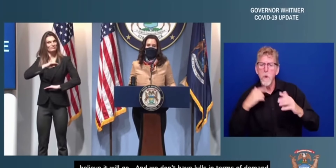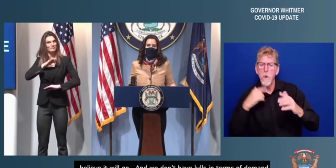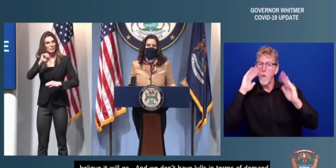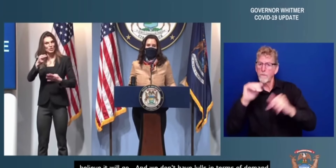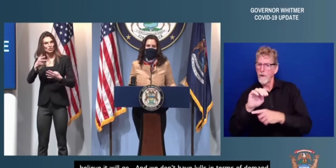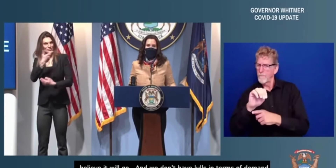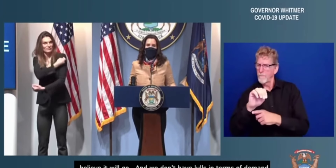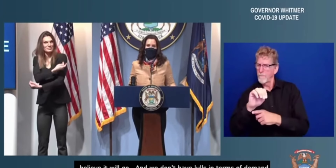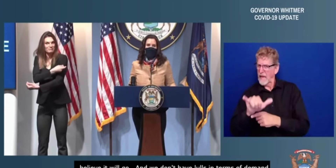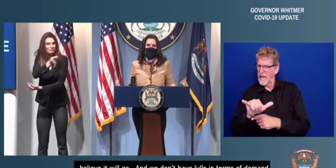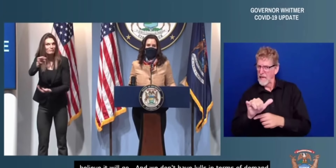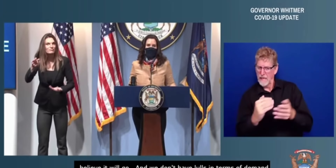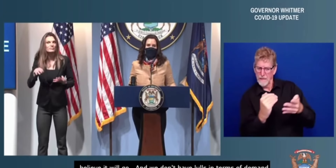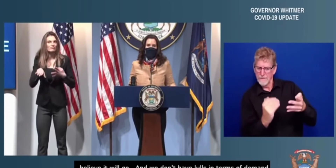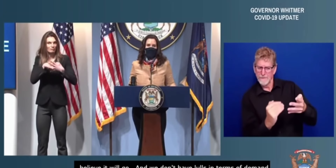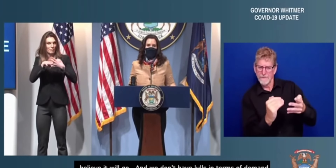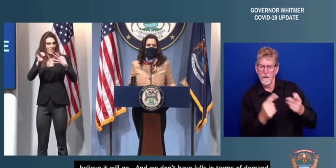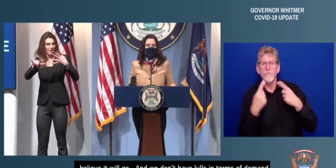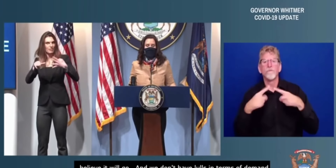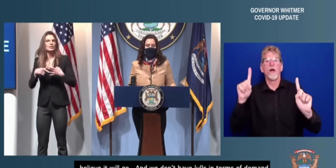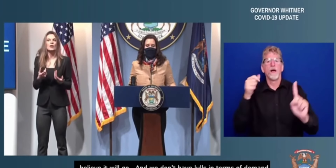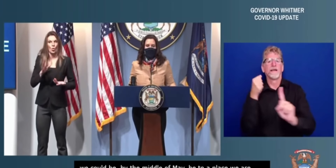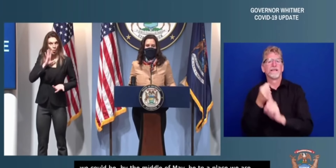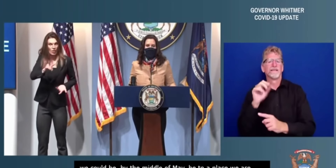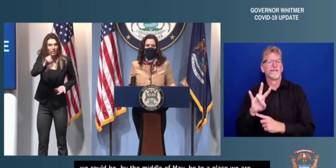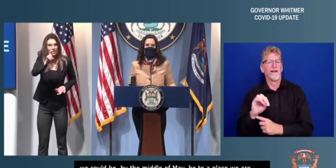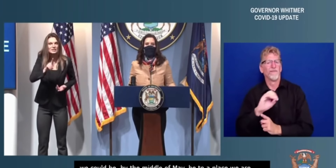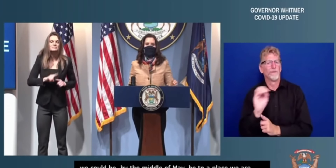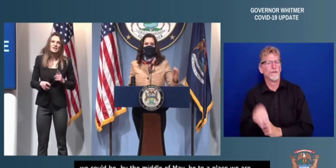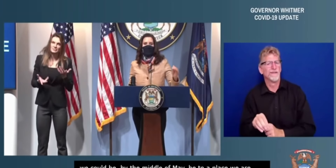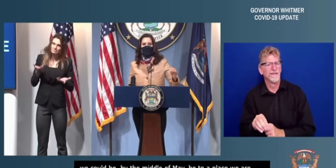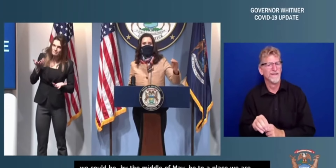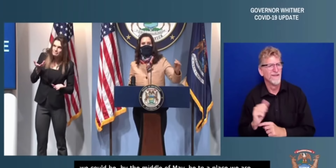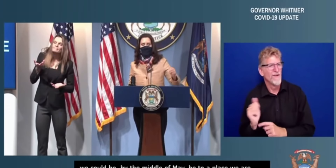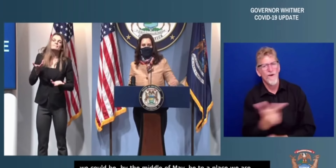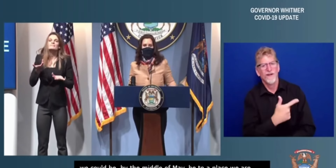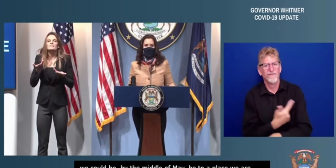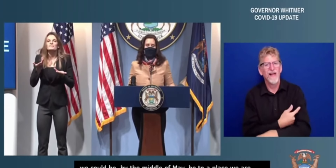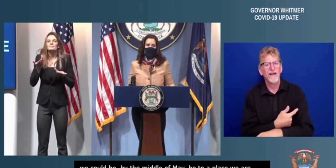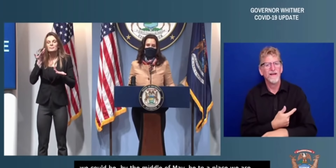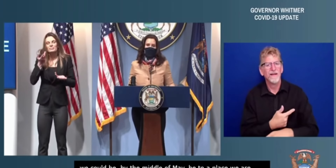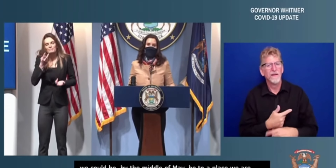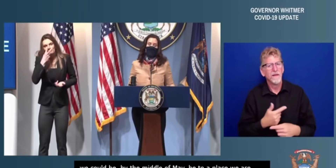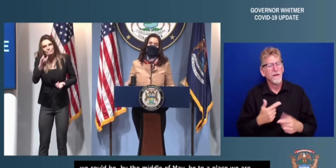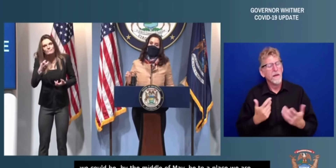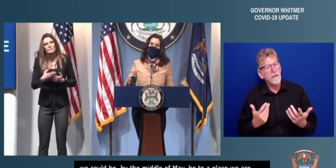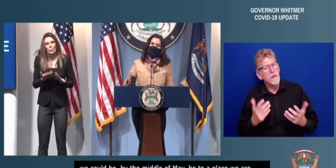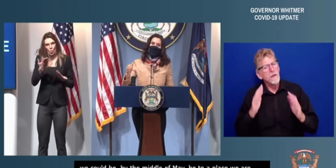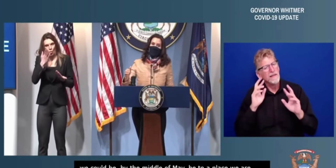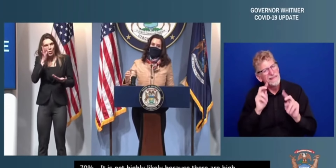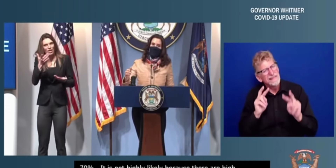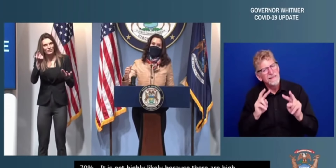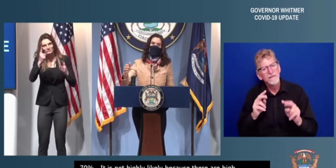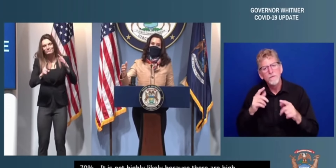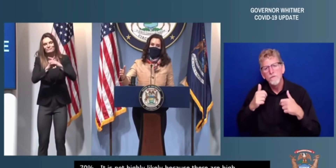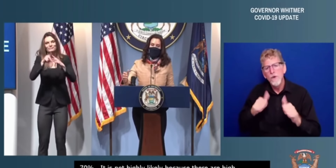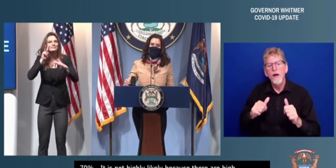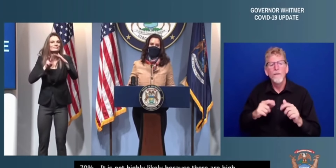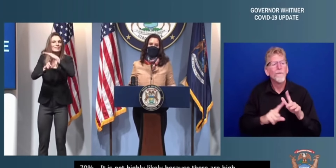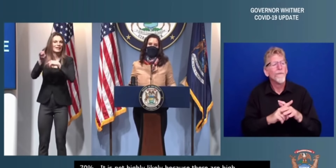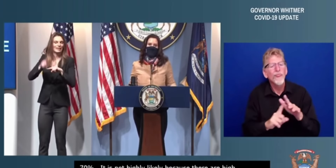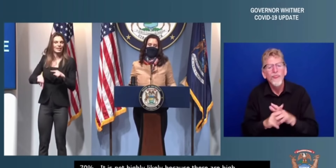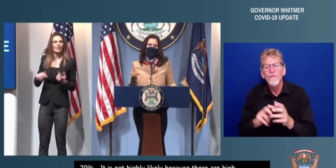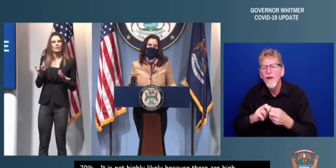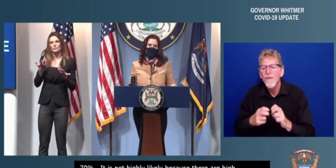that? Probably not highly likely, because there are high probabilities something will be a glitch, or we will have to do more